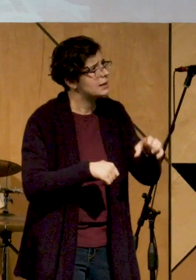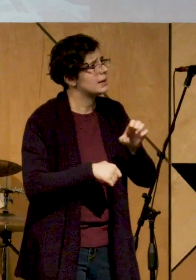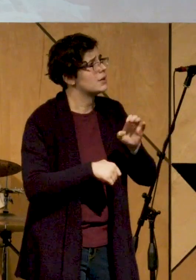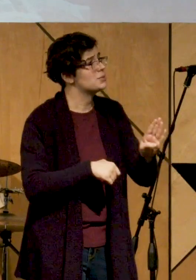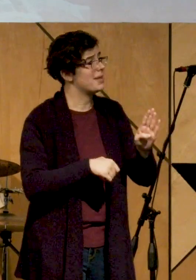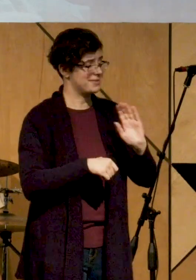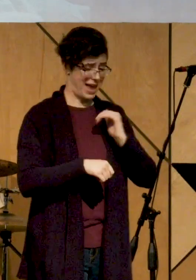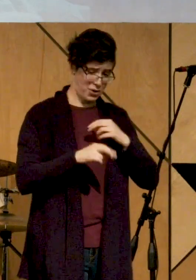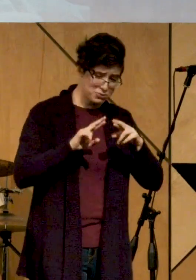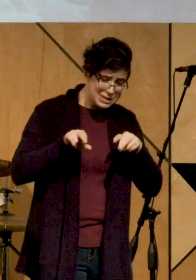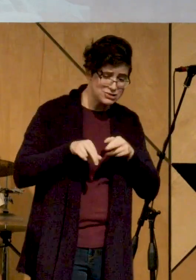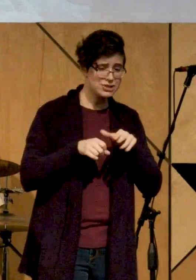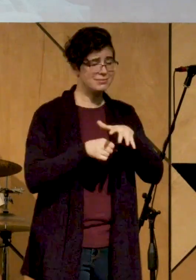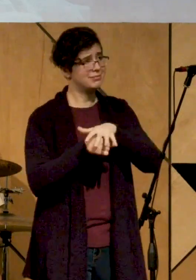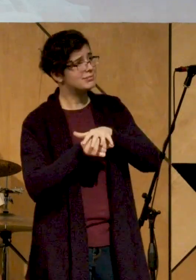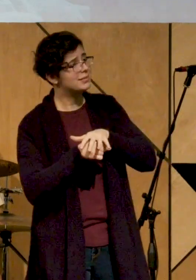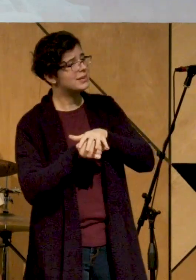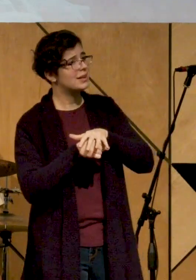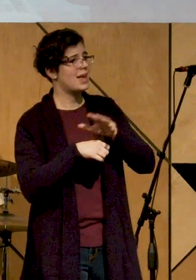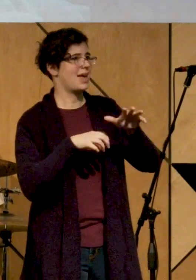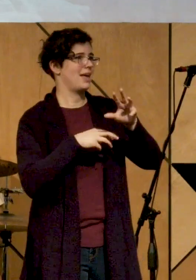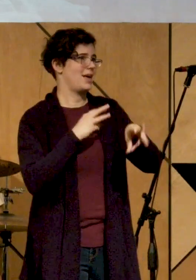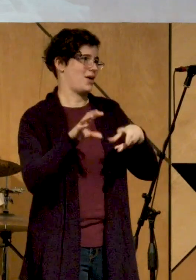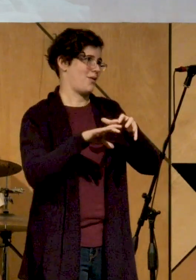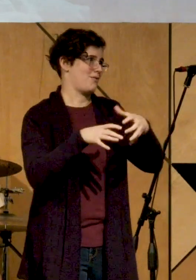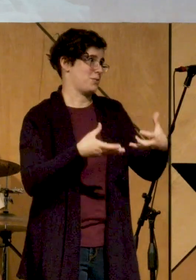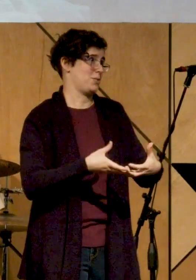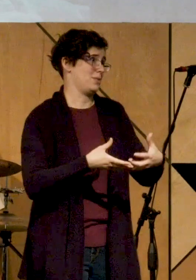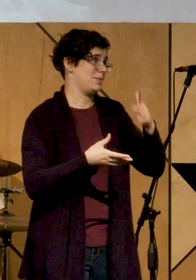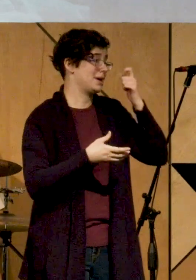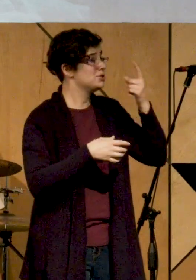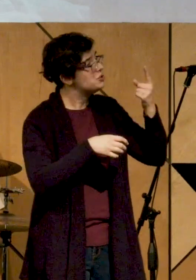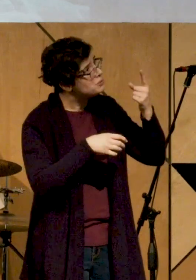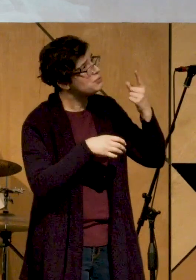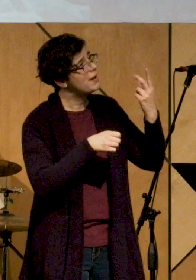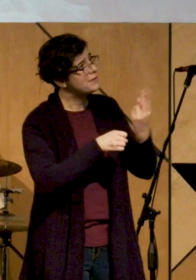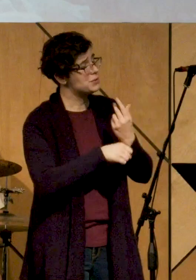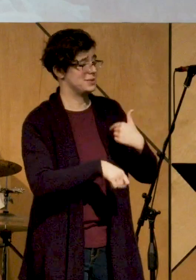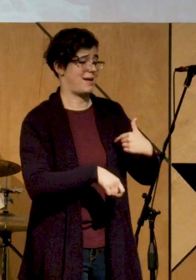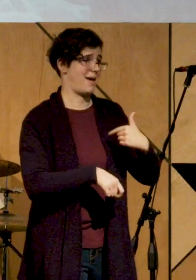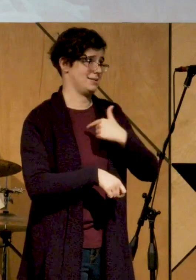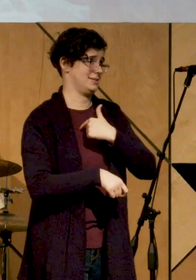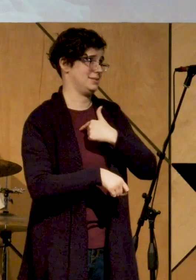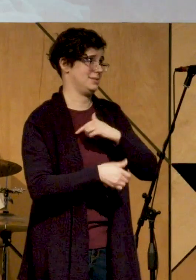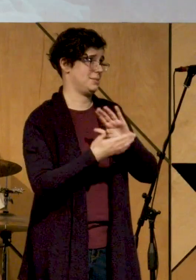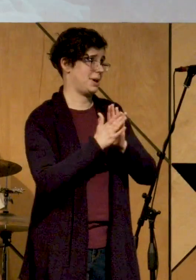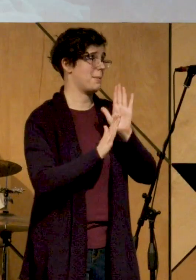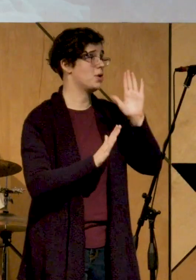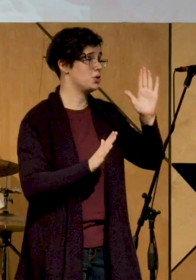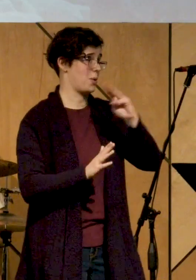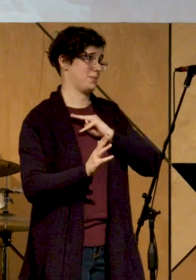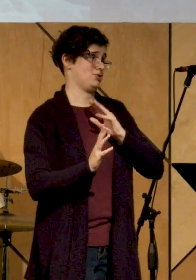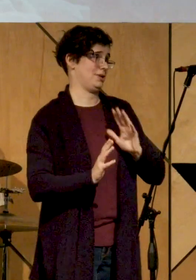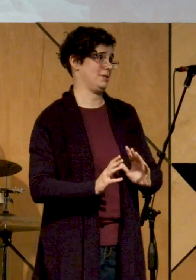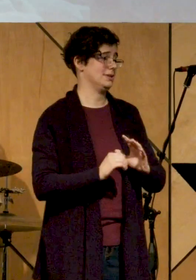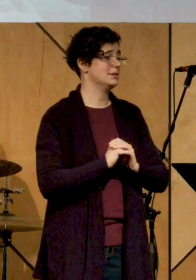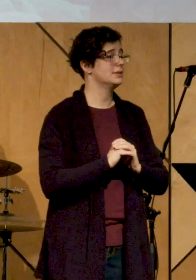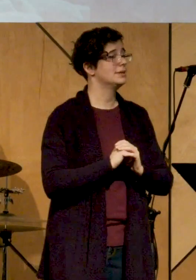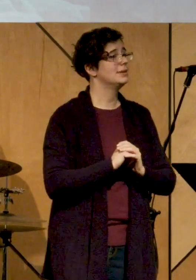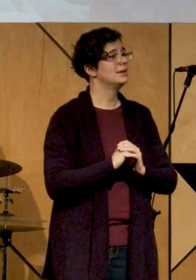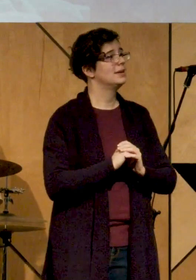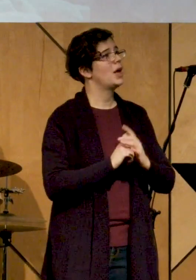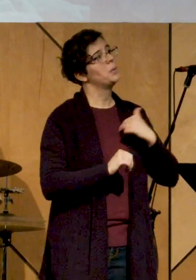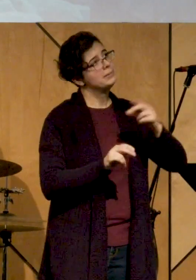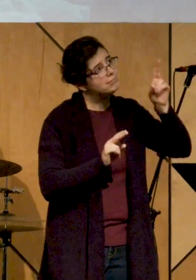our region, and all over the globe because you used us to be your missionaries? God, would you get the